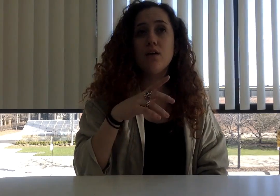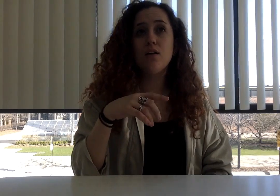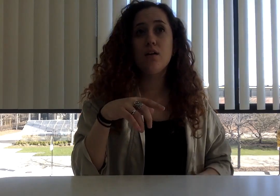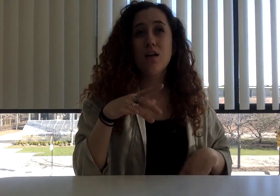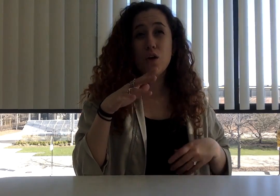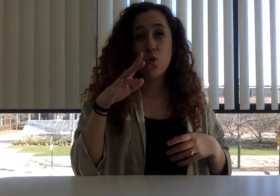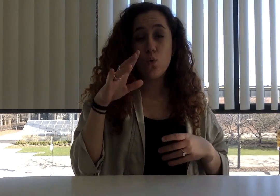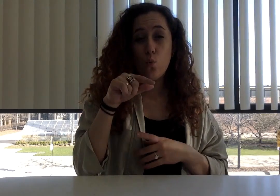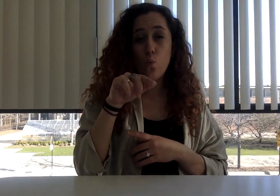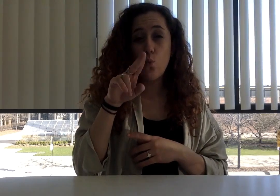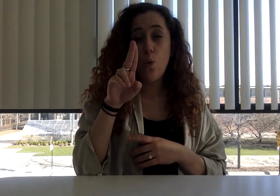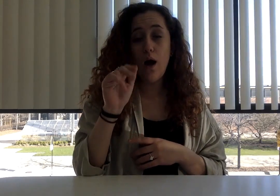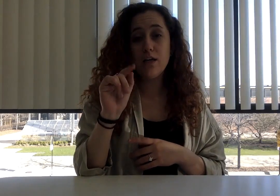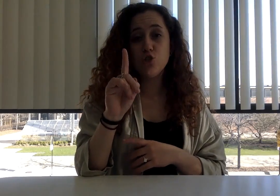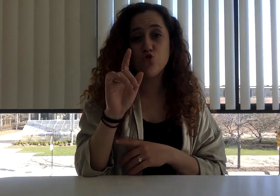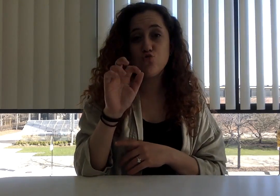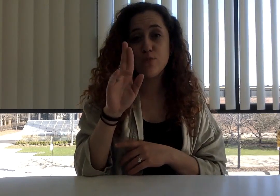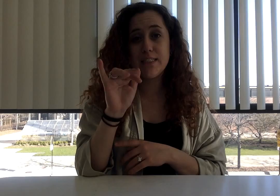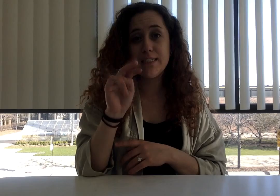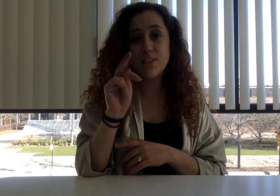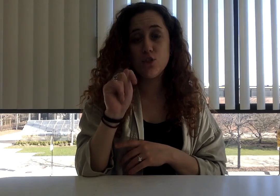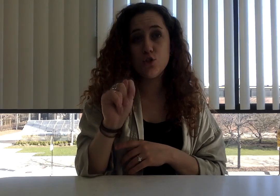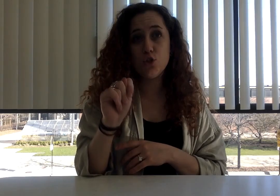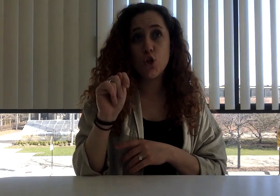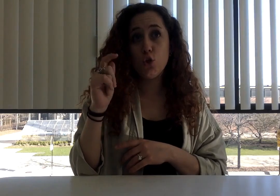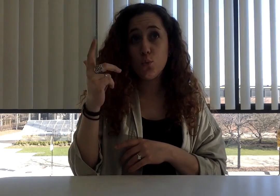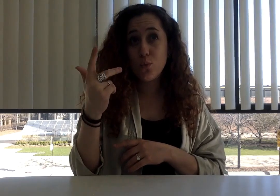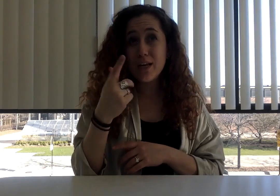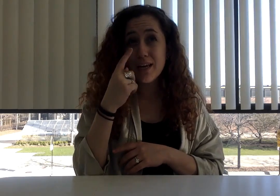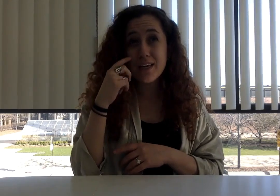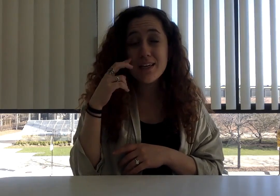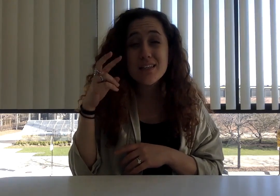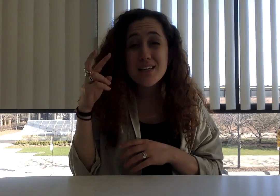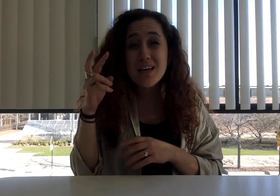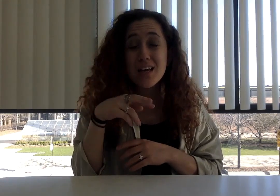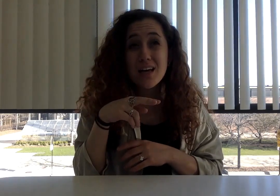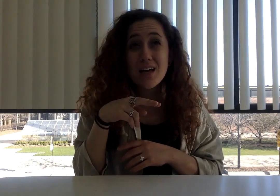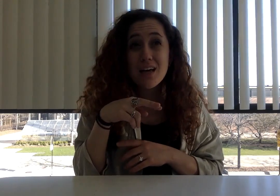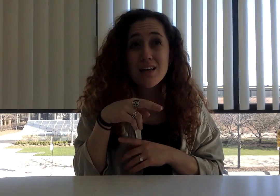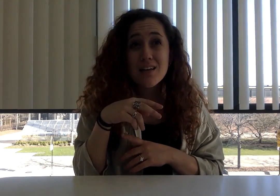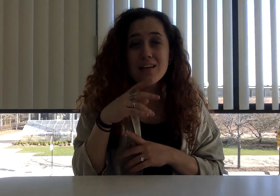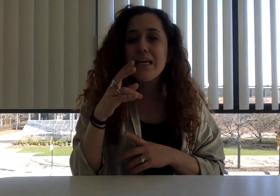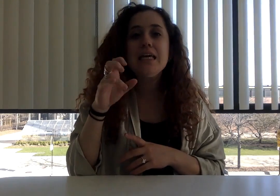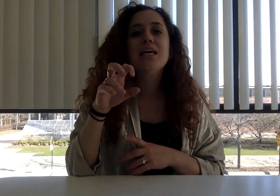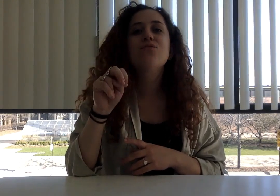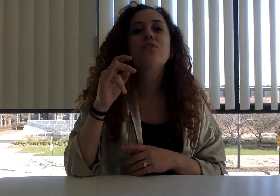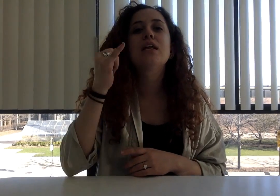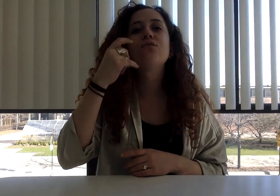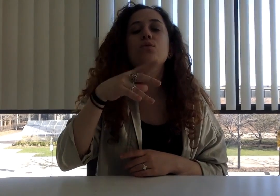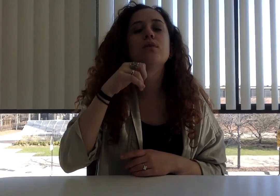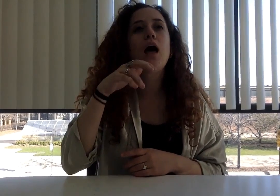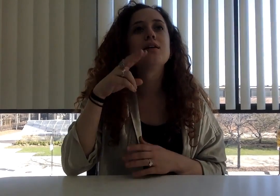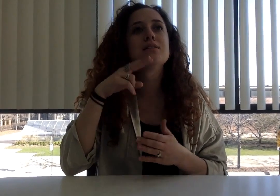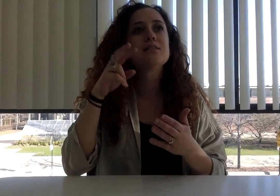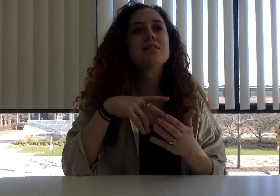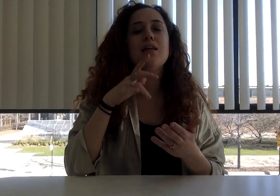2. And even if you didn't see that small negative sign, guys, there's a picture of this graph right here. And what